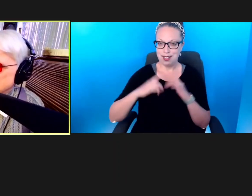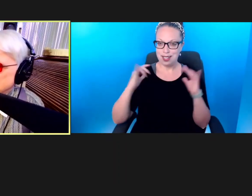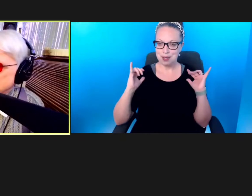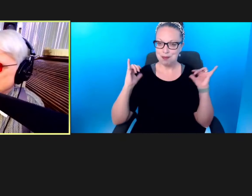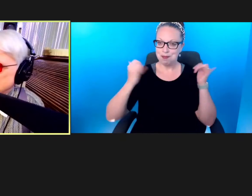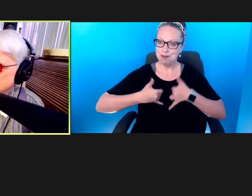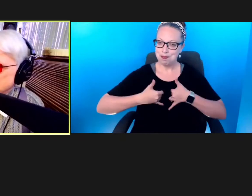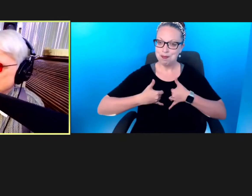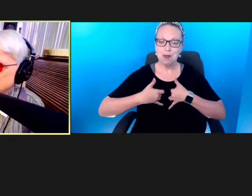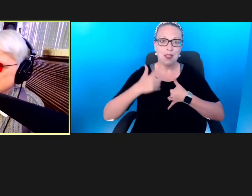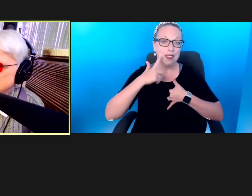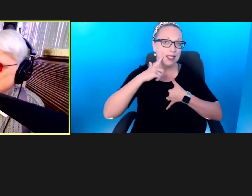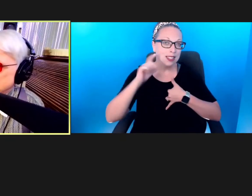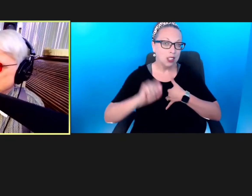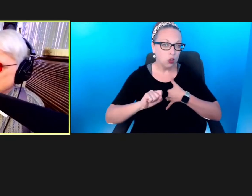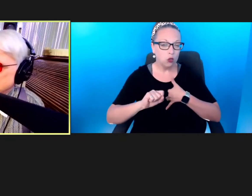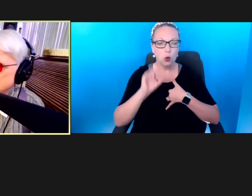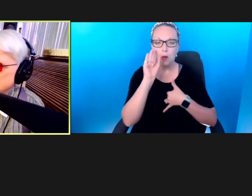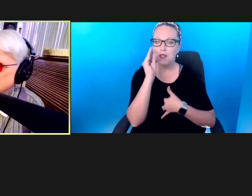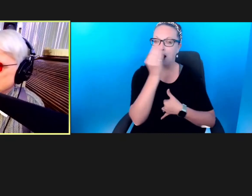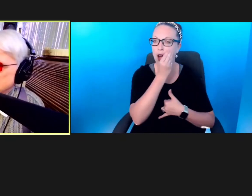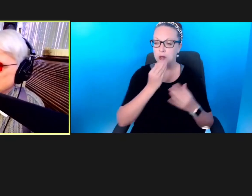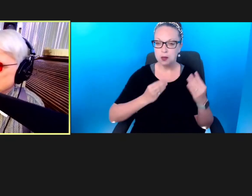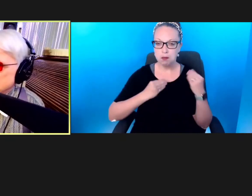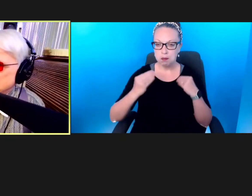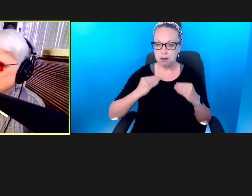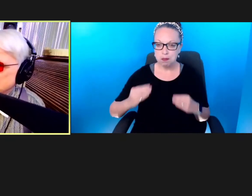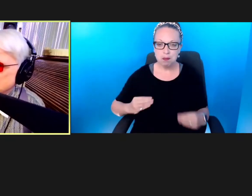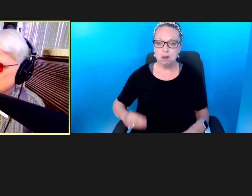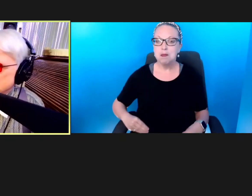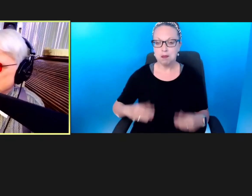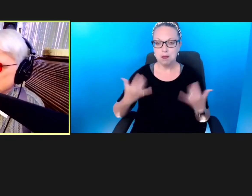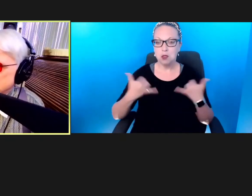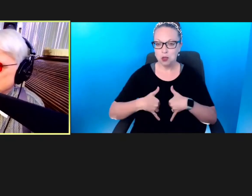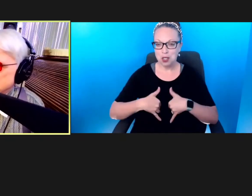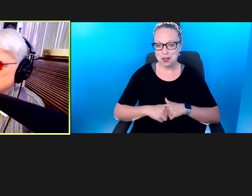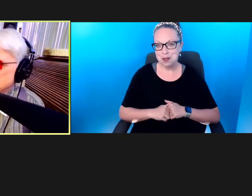silver and flower print jacket.